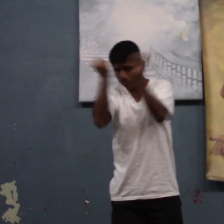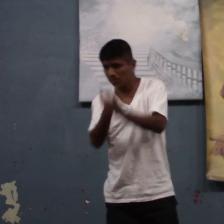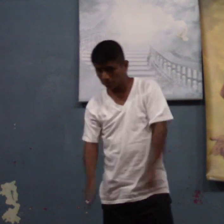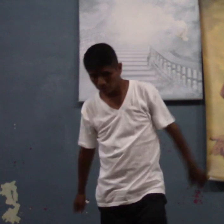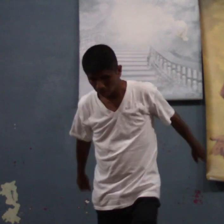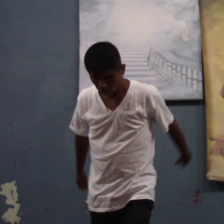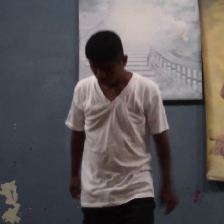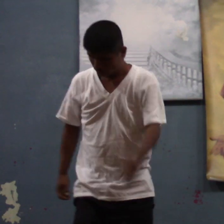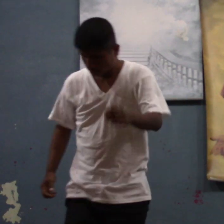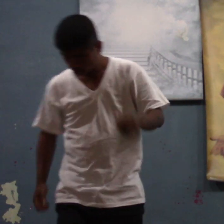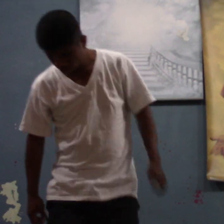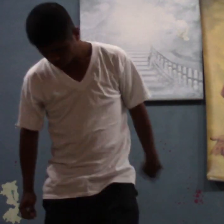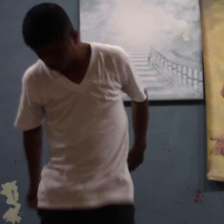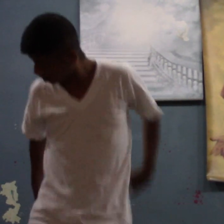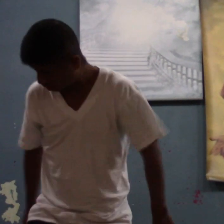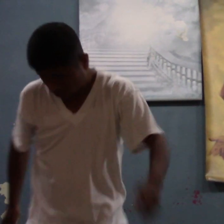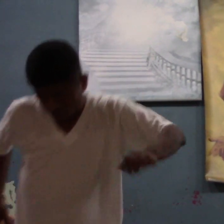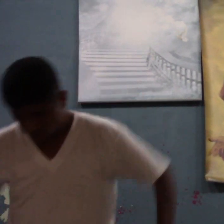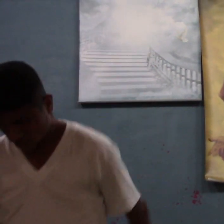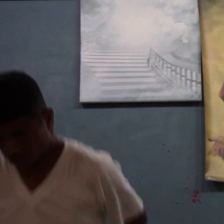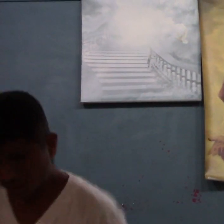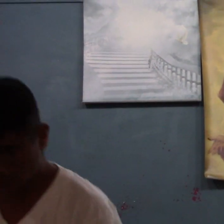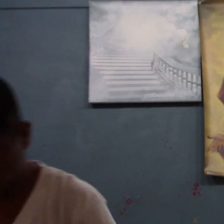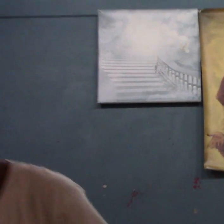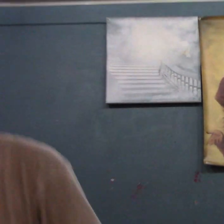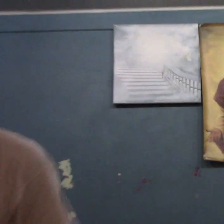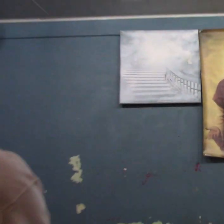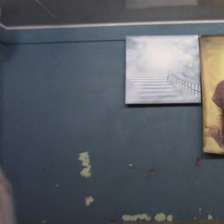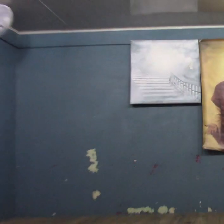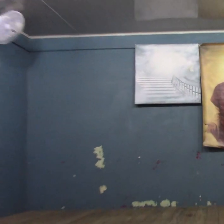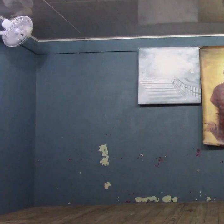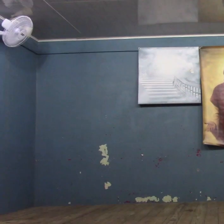choice is ours, and in his name, thank you.